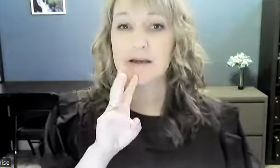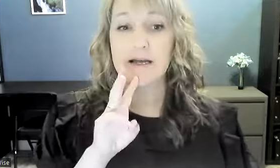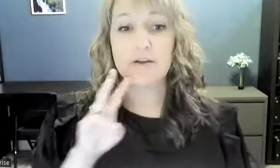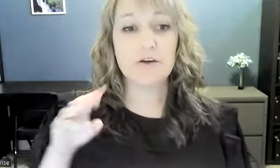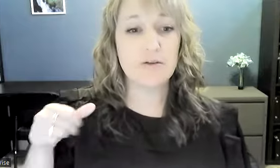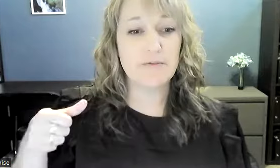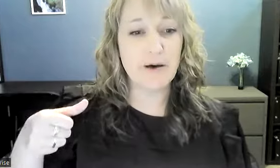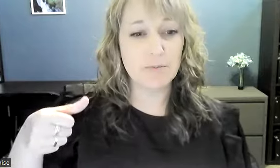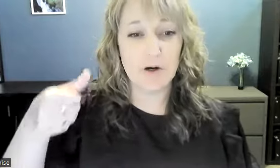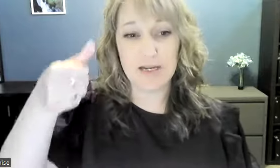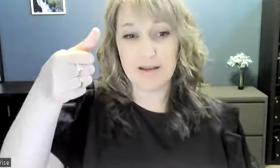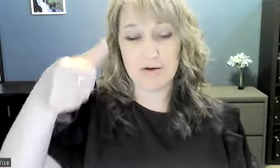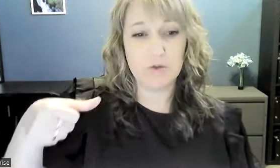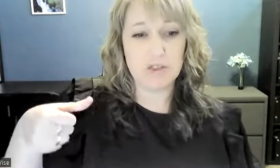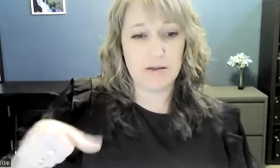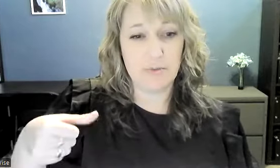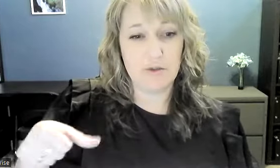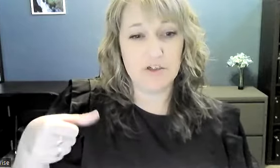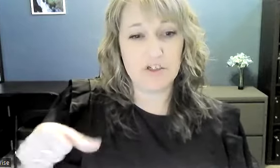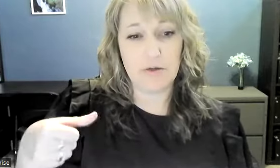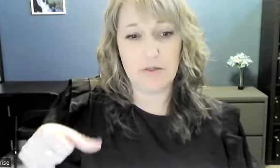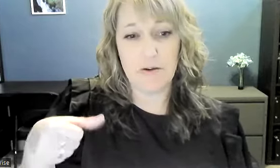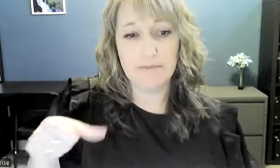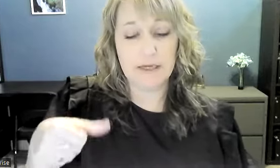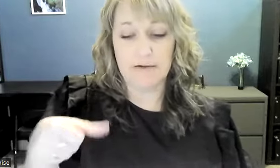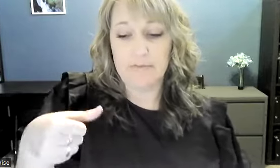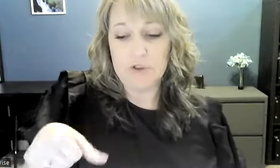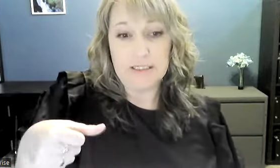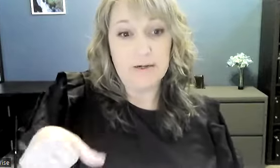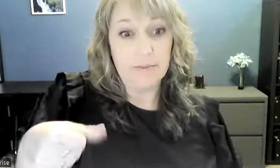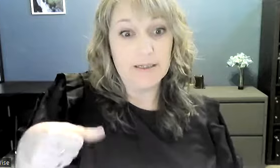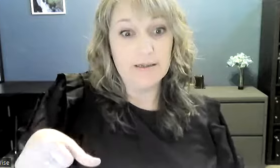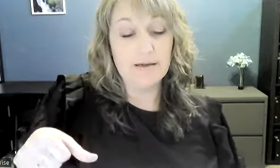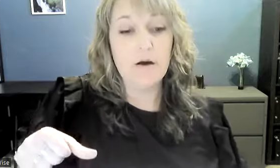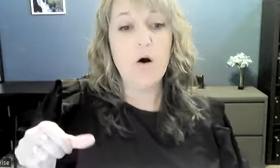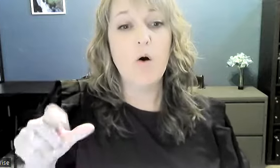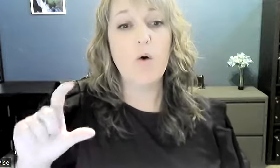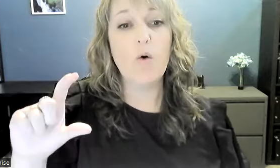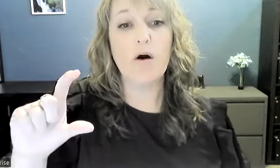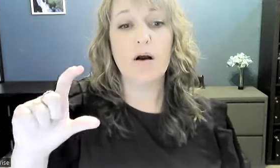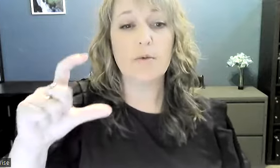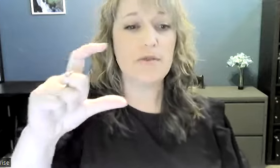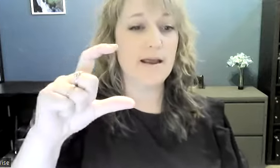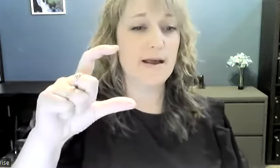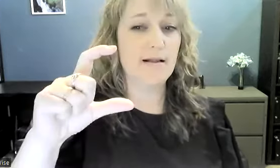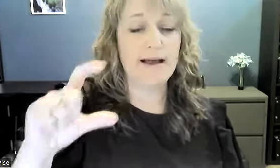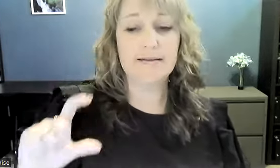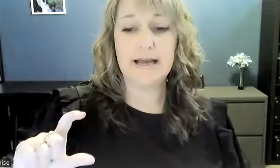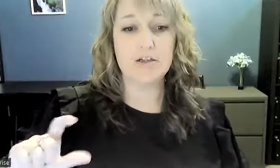and then you can do the fountain part either with just your thumb kind of pushing down a button, or with that LX hand